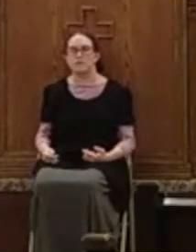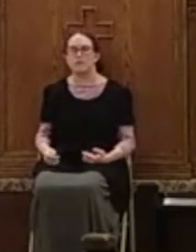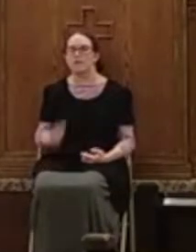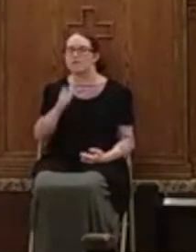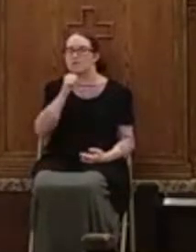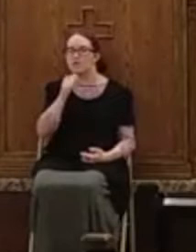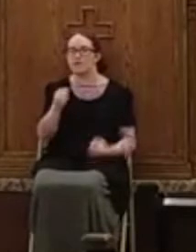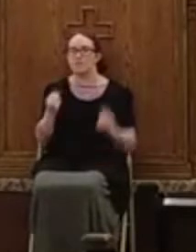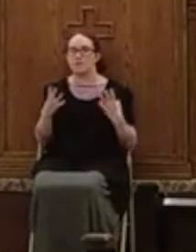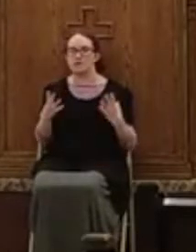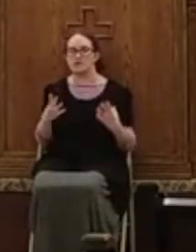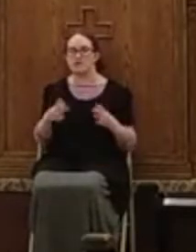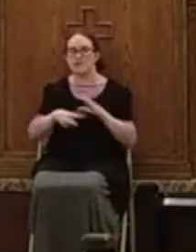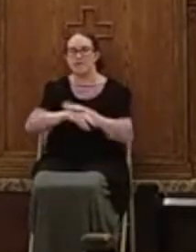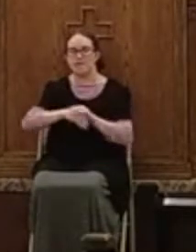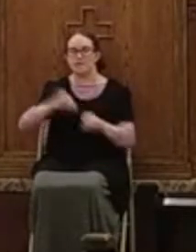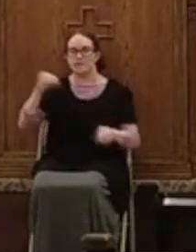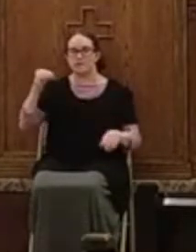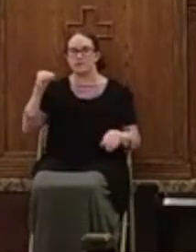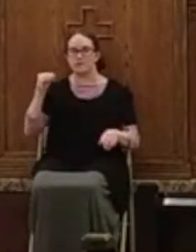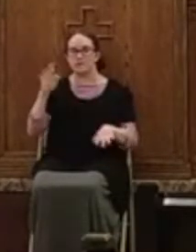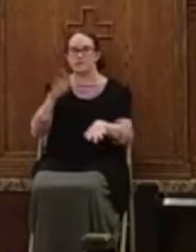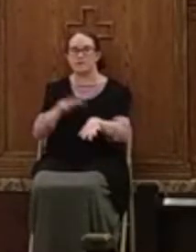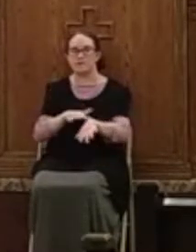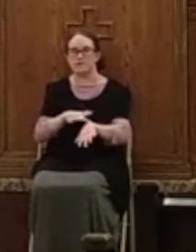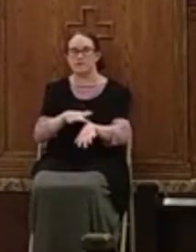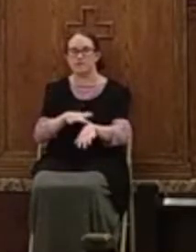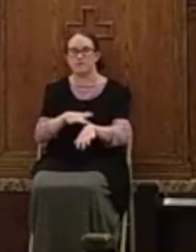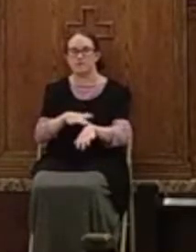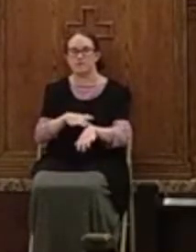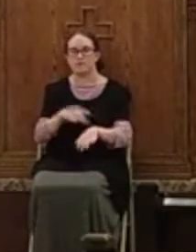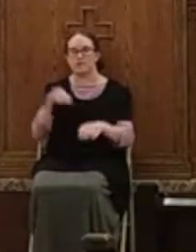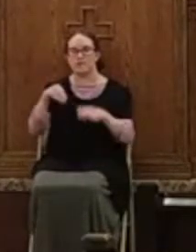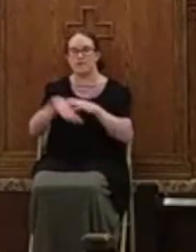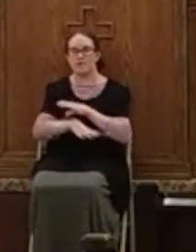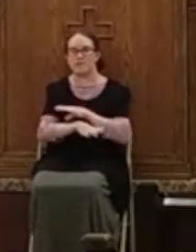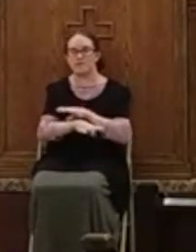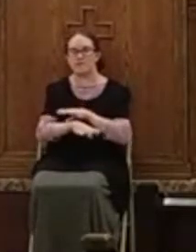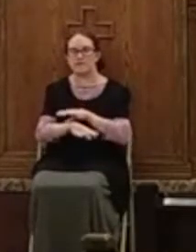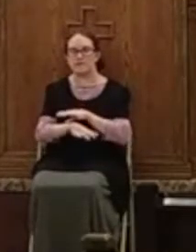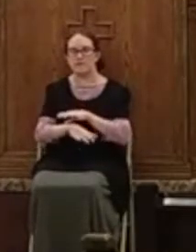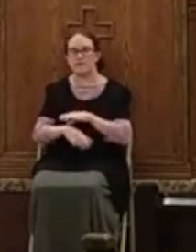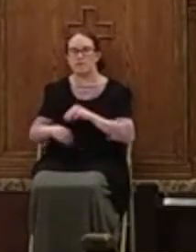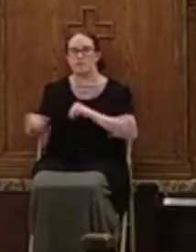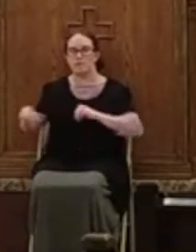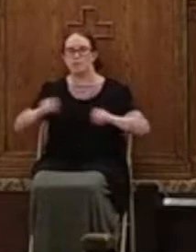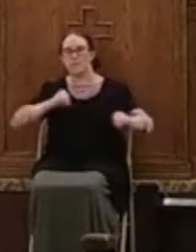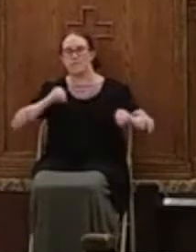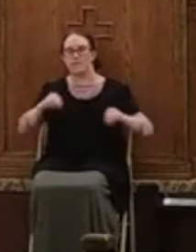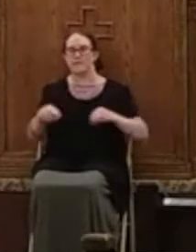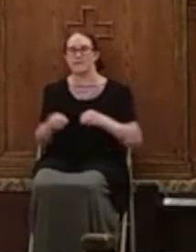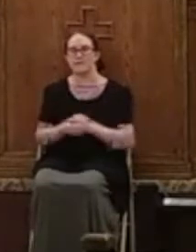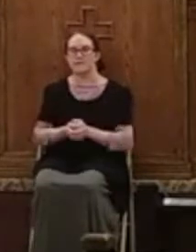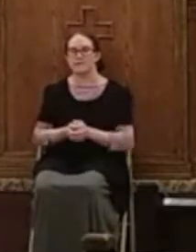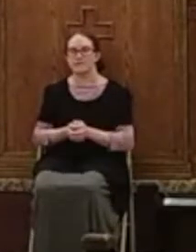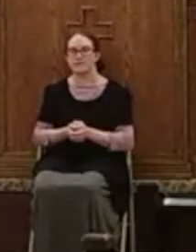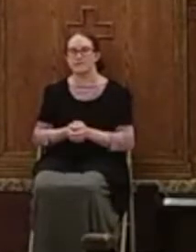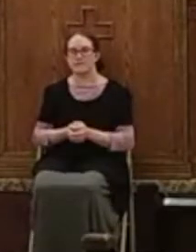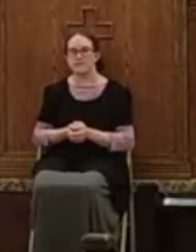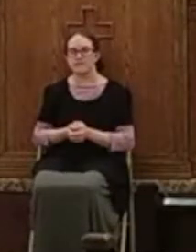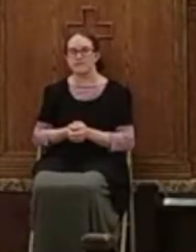It's not so much that He's on the outside touching us. He's on the inside moving in us.